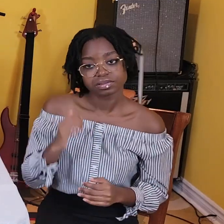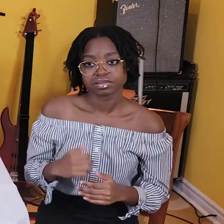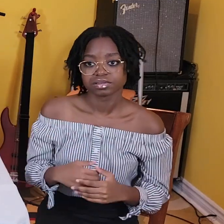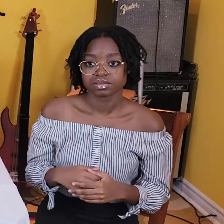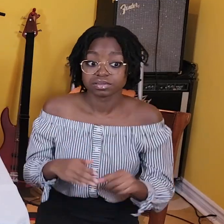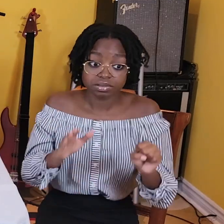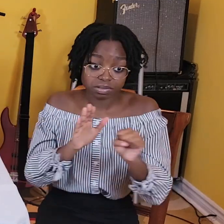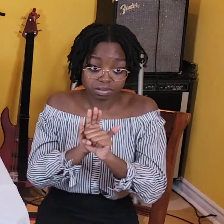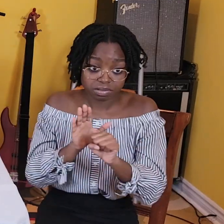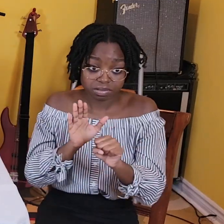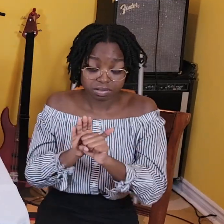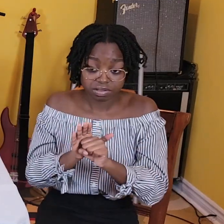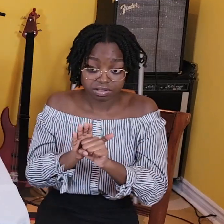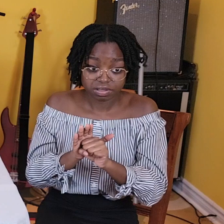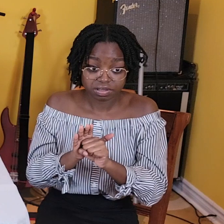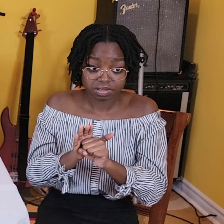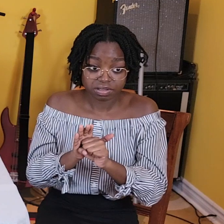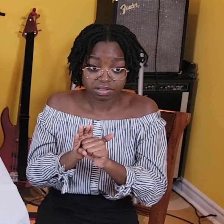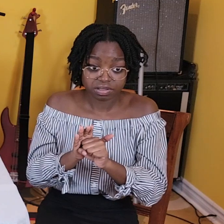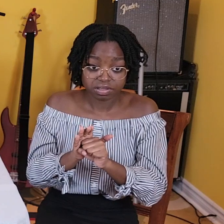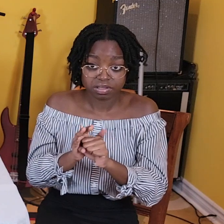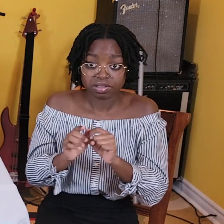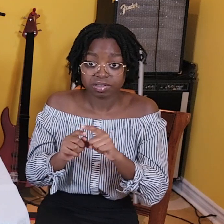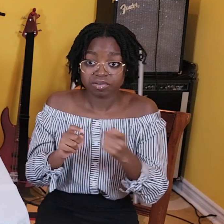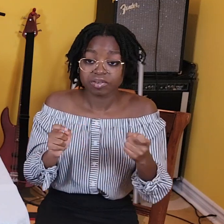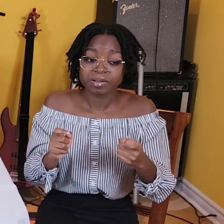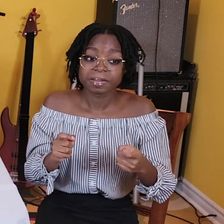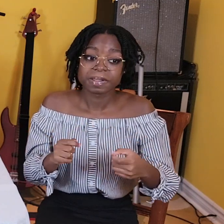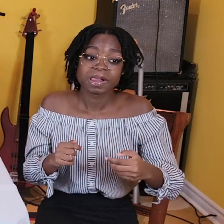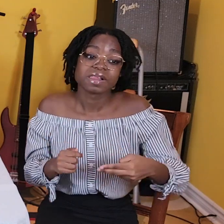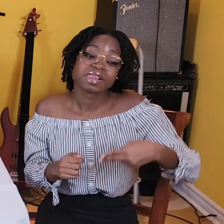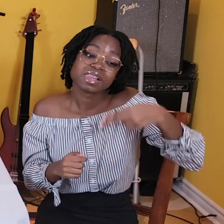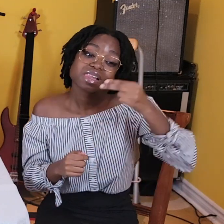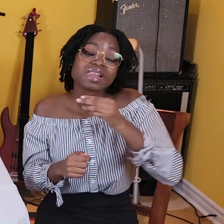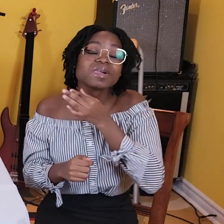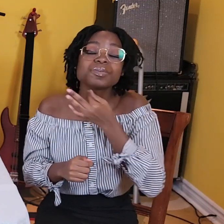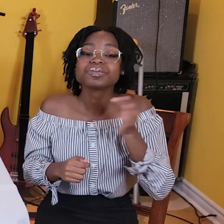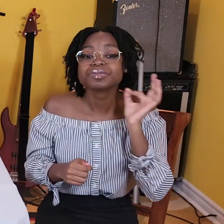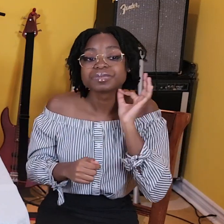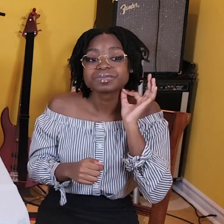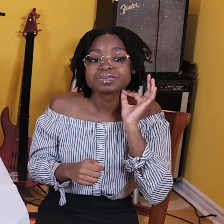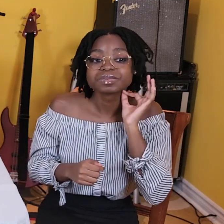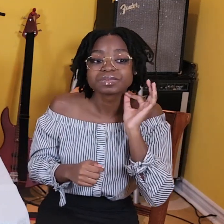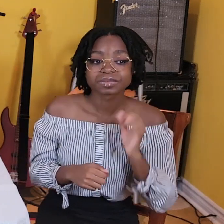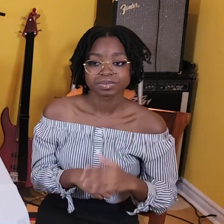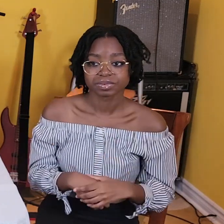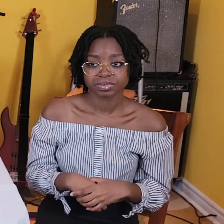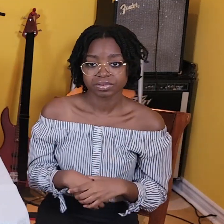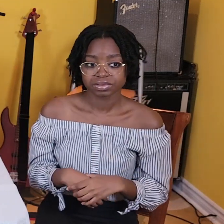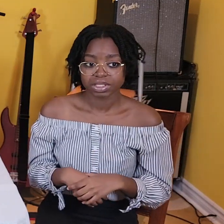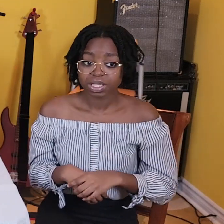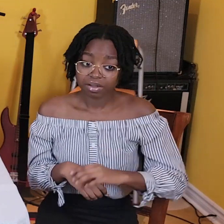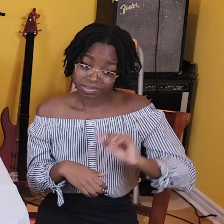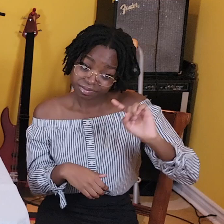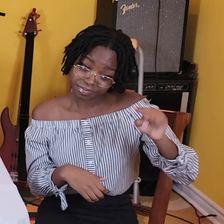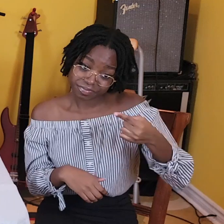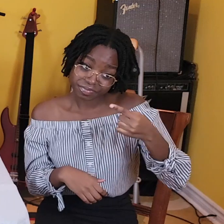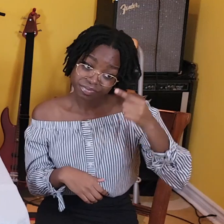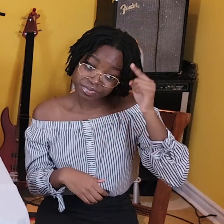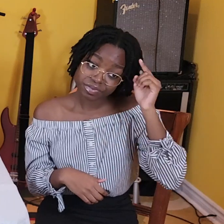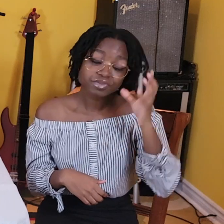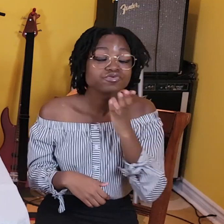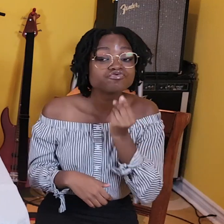signal came from Annas, the high priest. So we're going to read that. And that's the first Jewish trial.